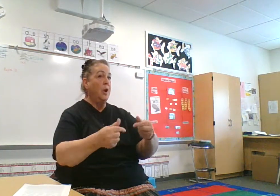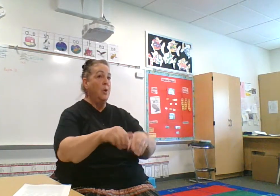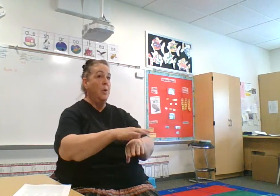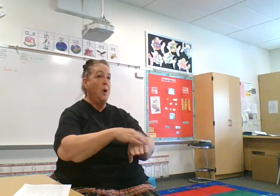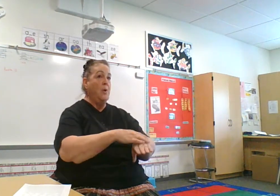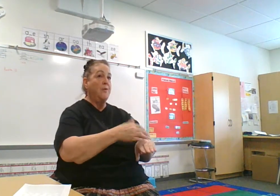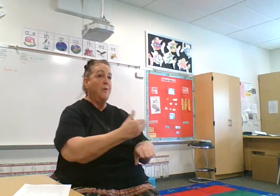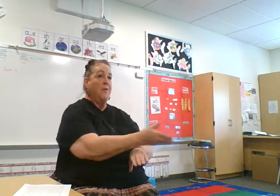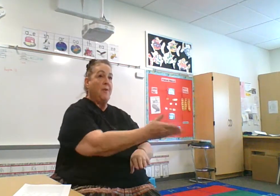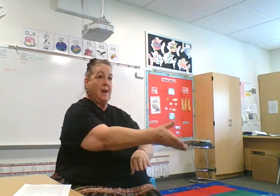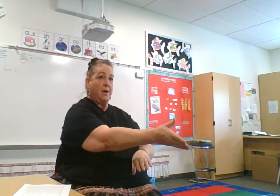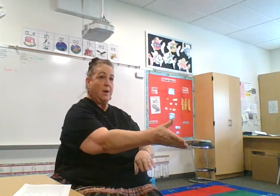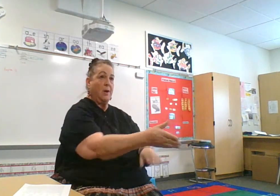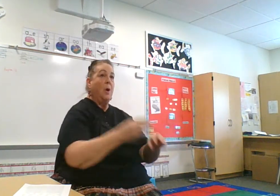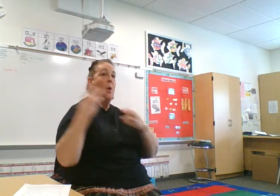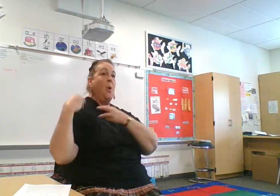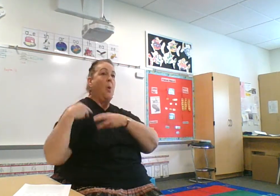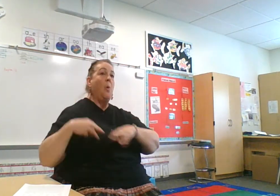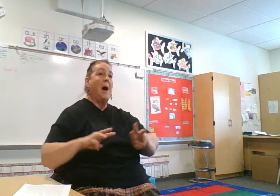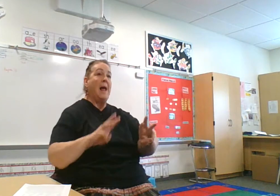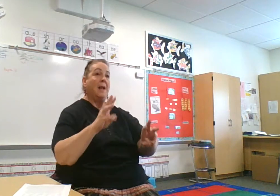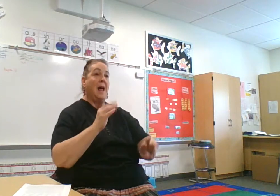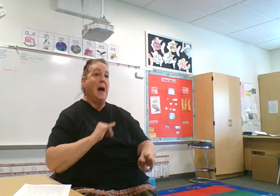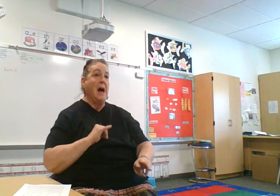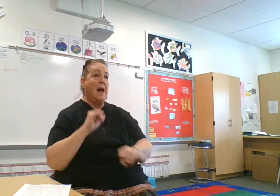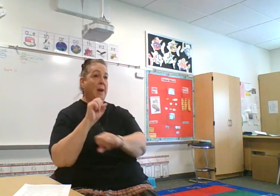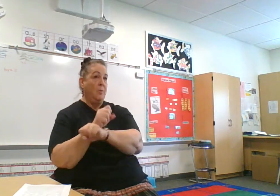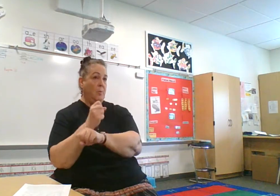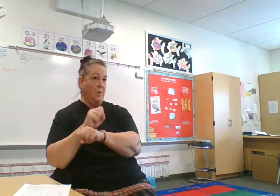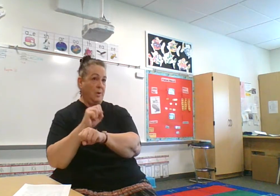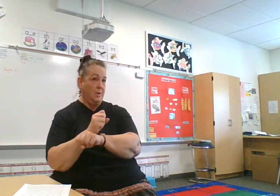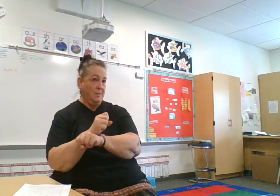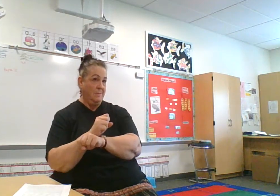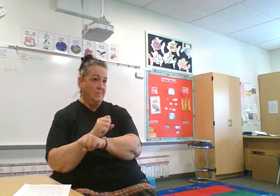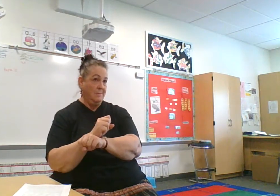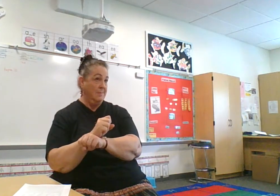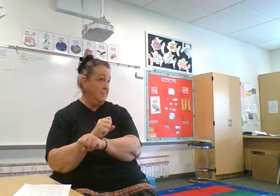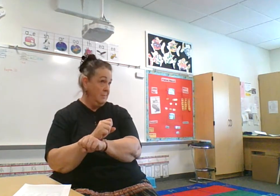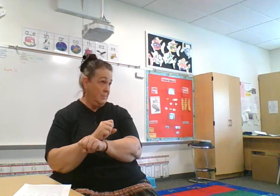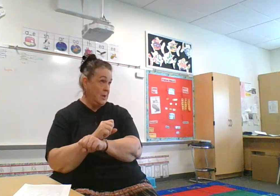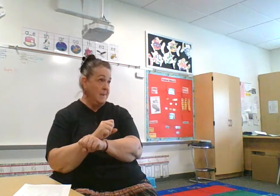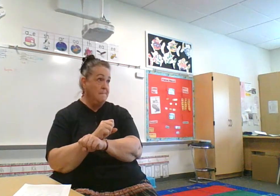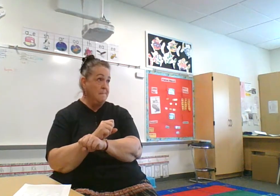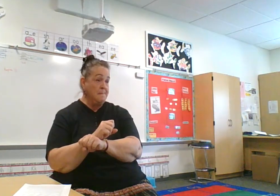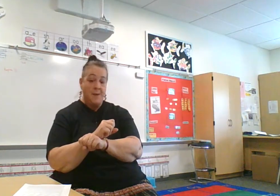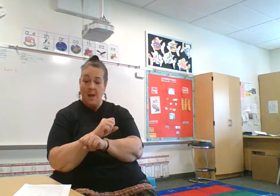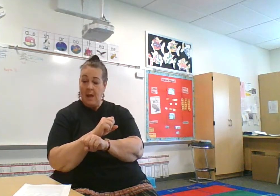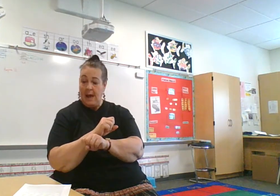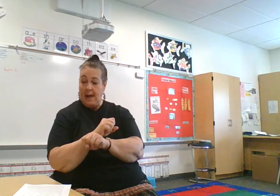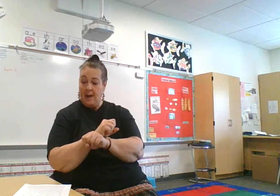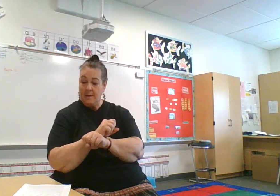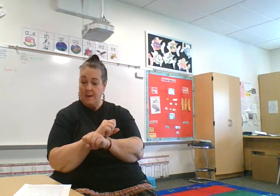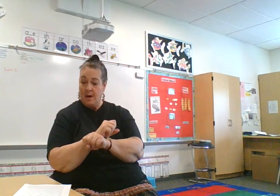go over there while I work. Okay? And